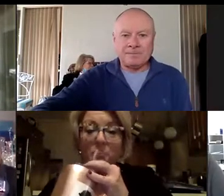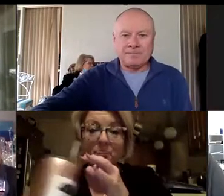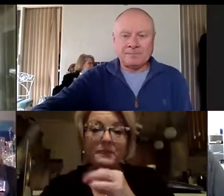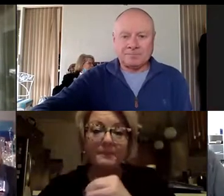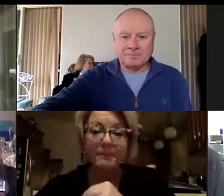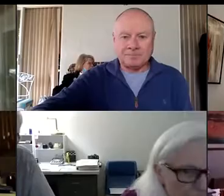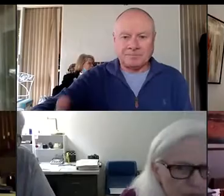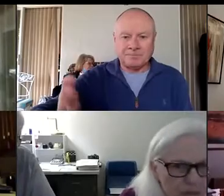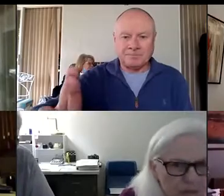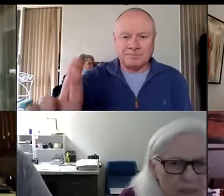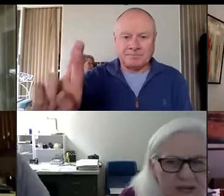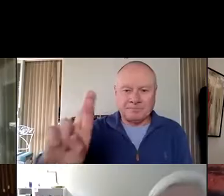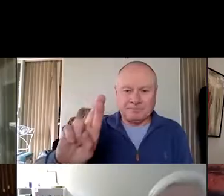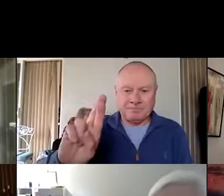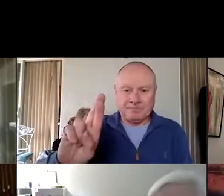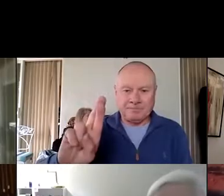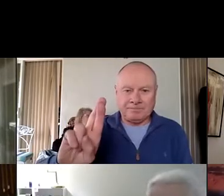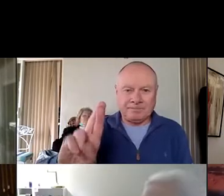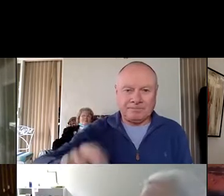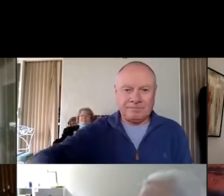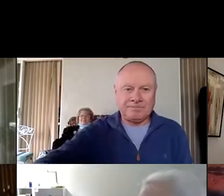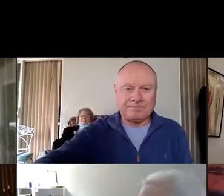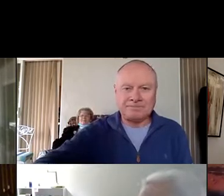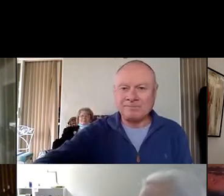Trying to, so you can be seen on this.